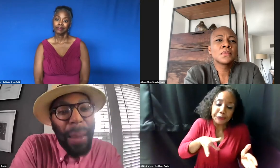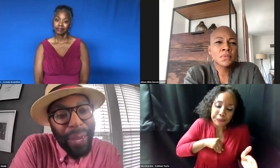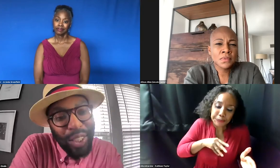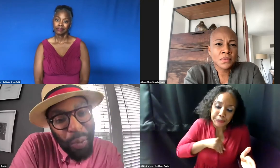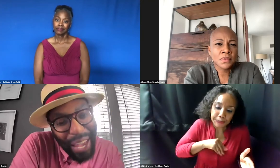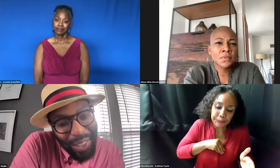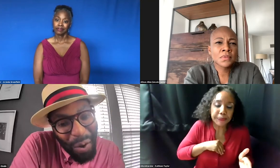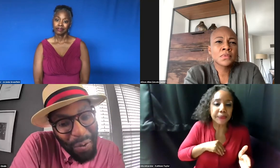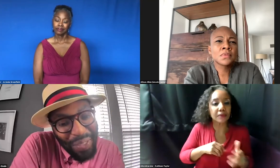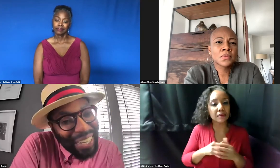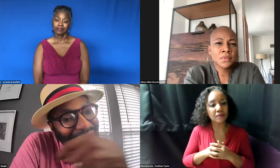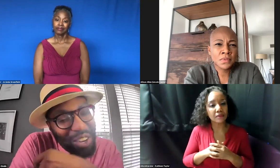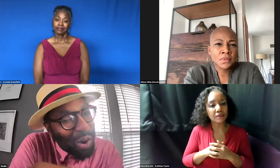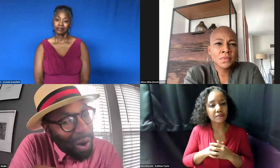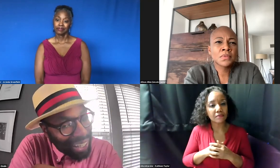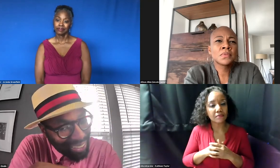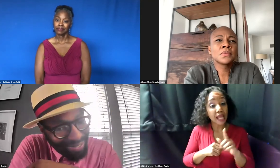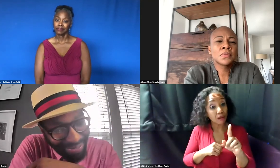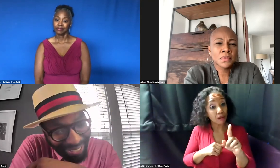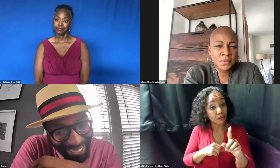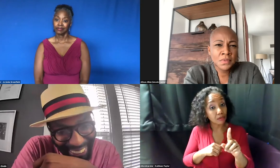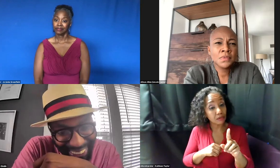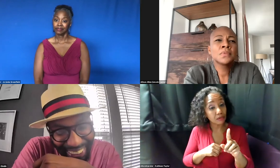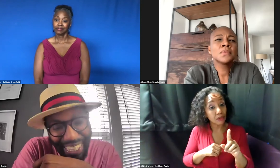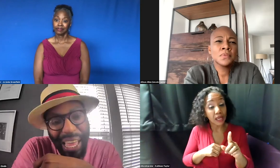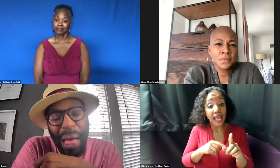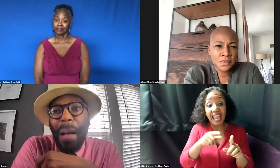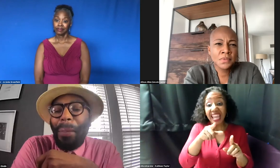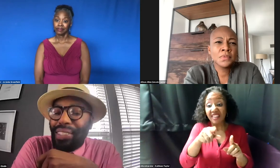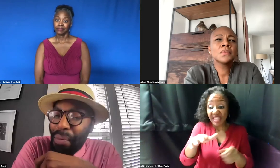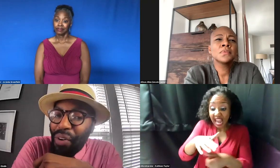not step into a zone that is not your calling. Mm-hmm.